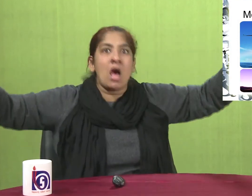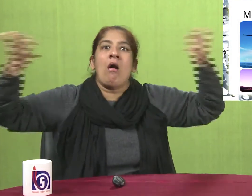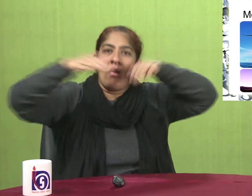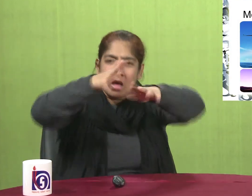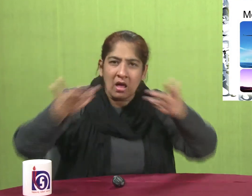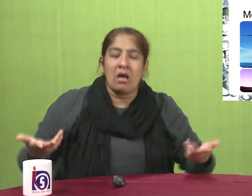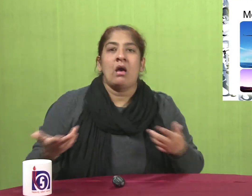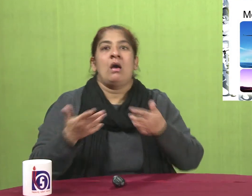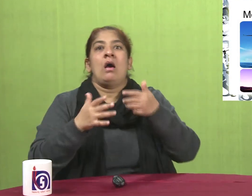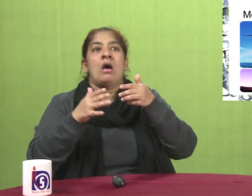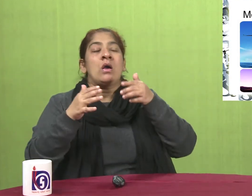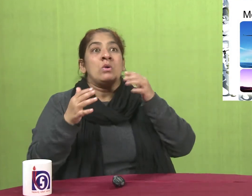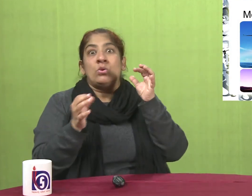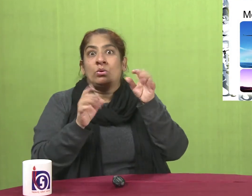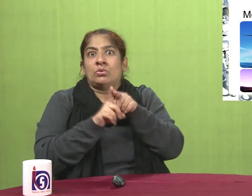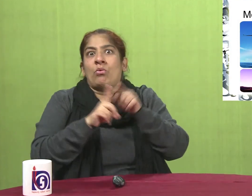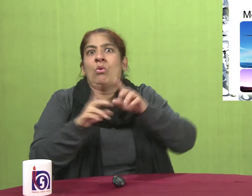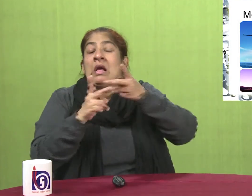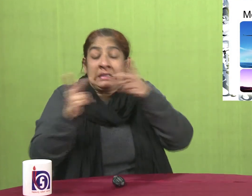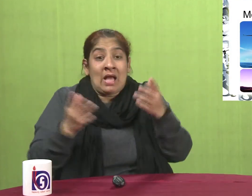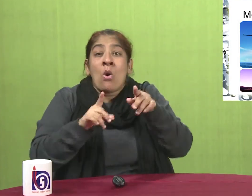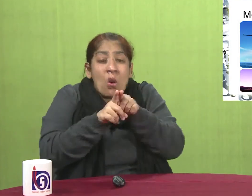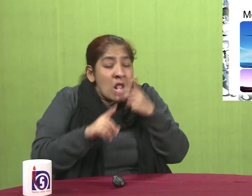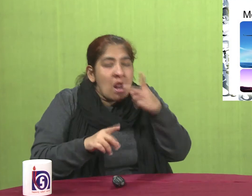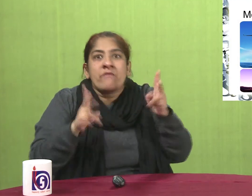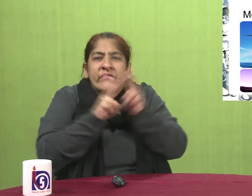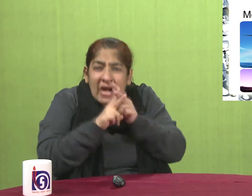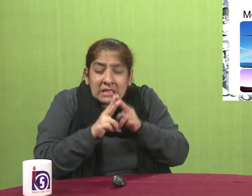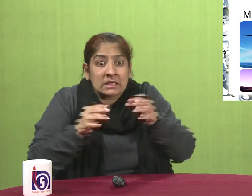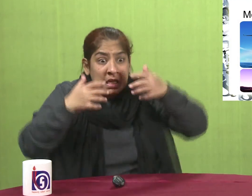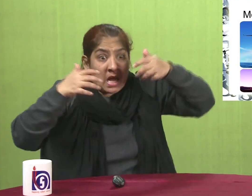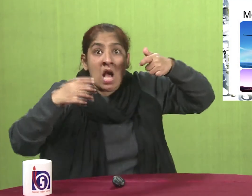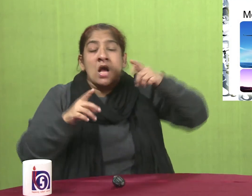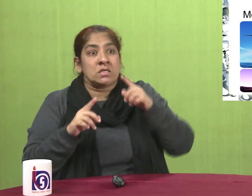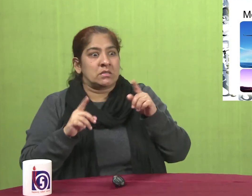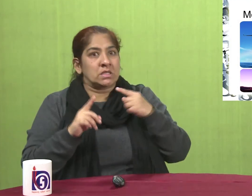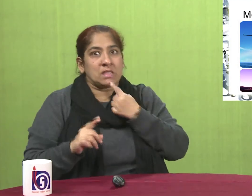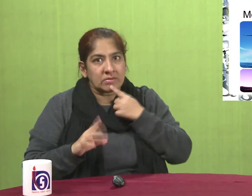or ship or aeroplane, these take in the very